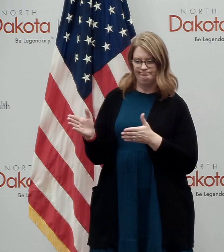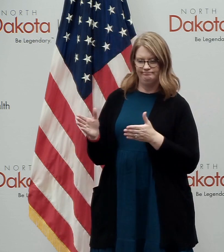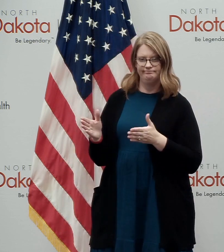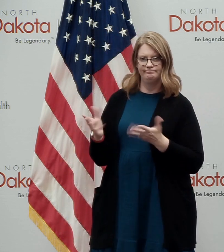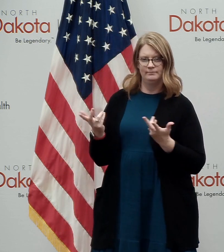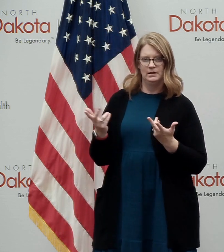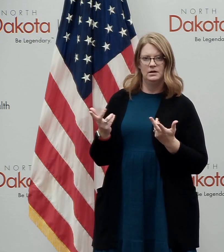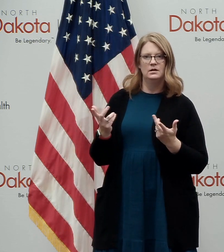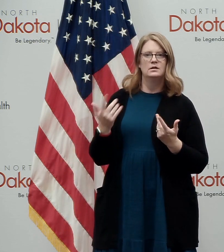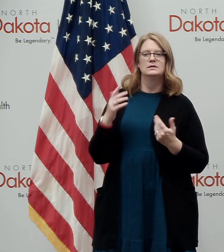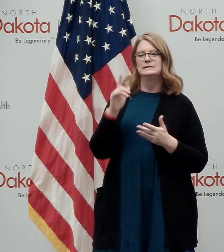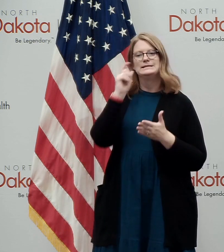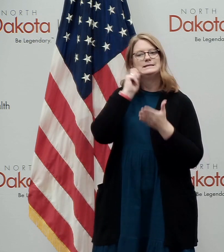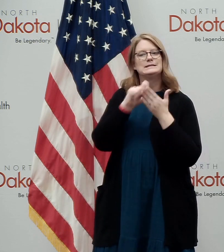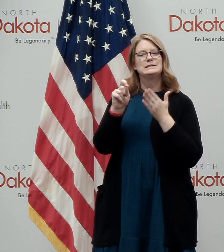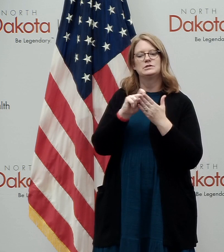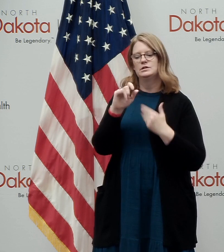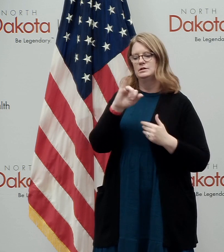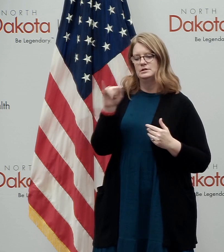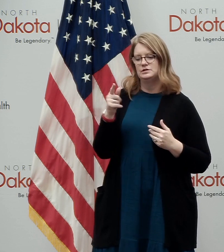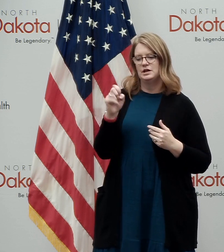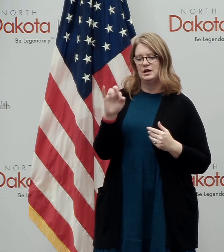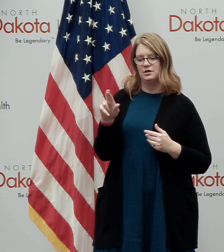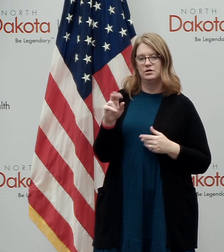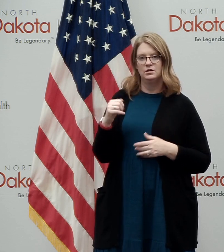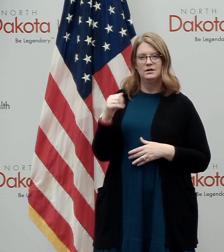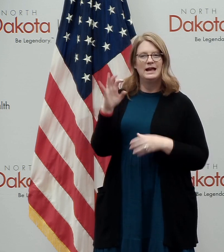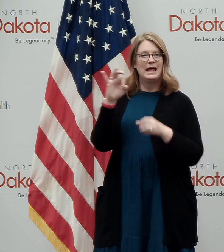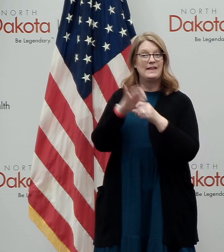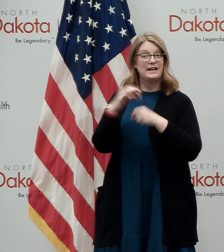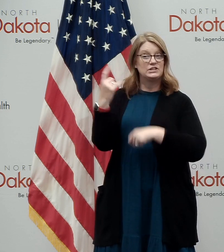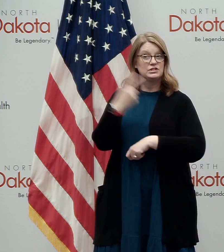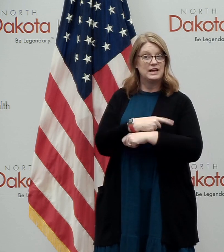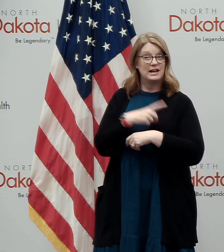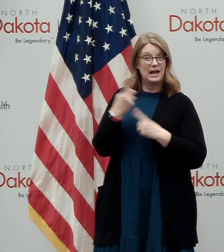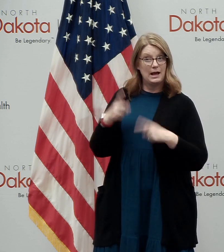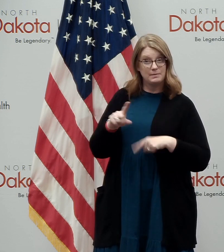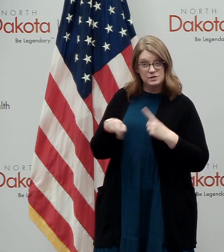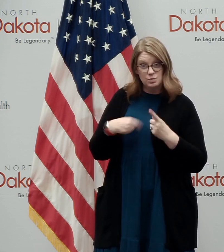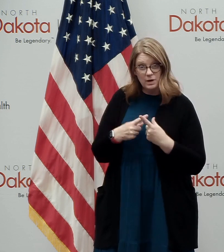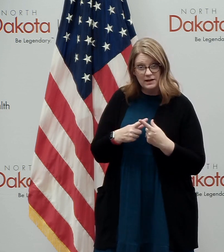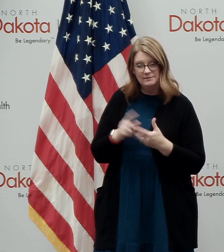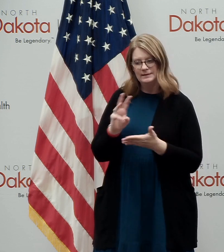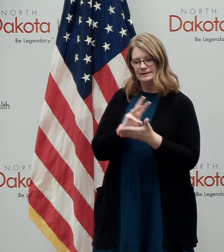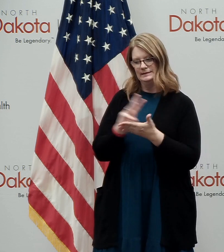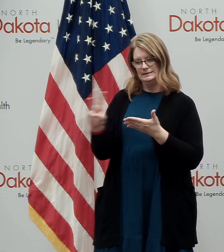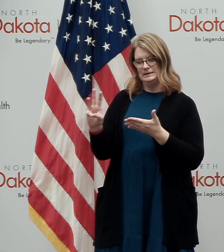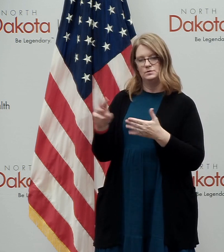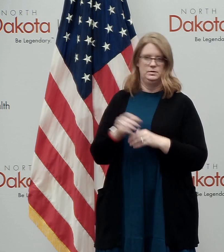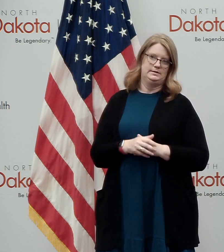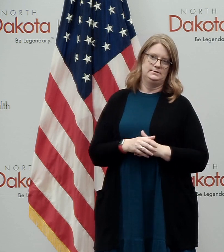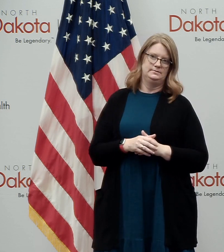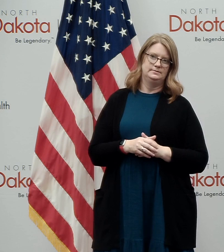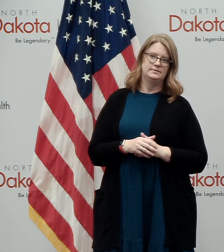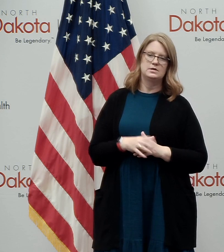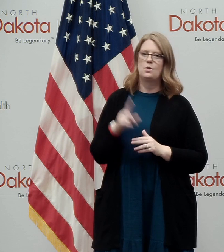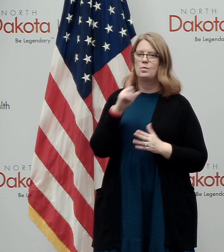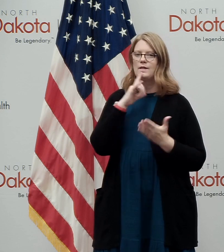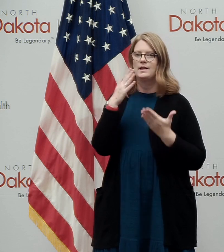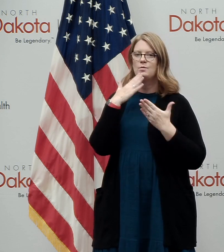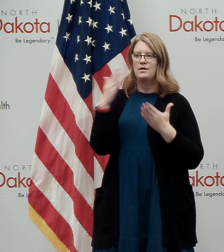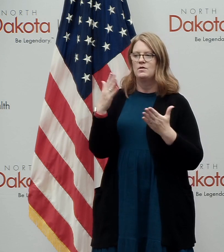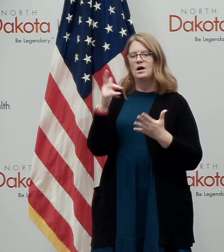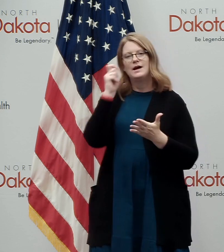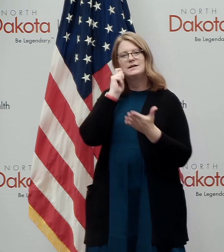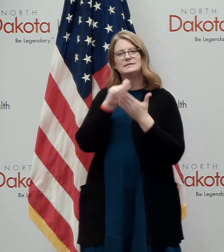Secretary Jaeger to the podium. Election Day 6 weeks away. One of the things that we're grateful grateful for is our Secretary of